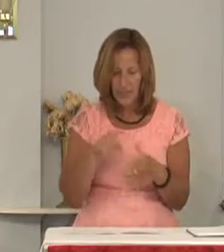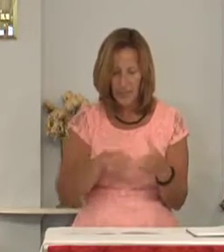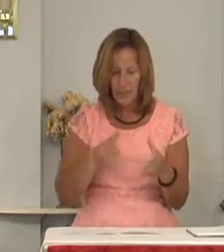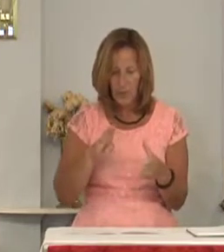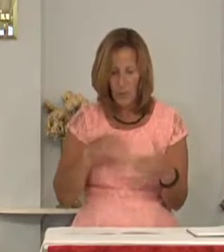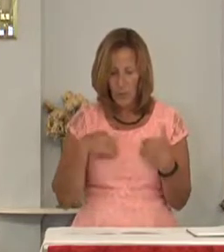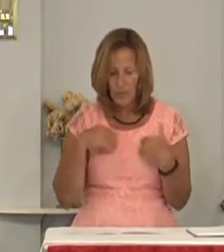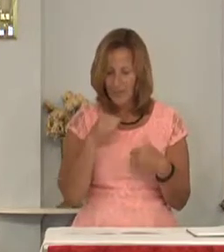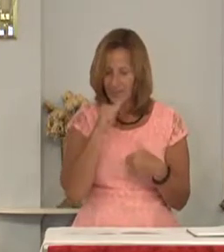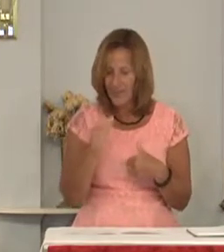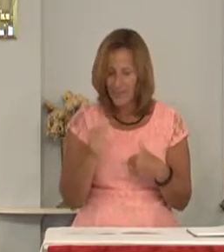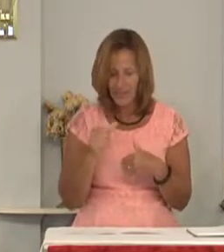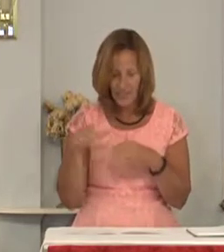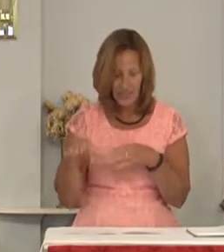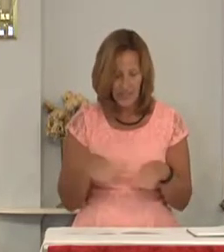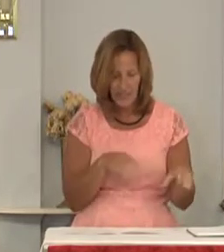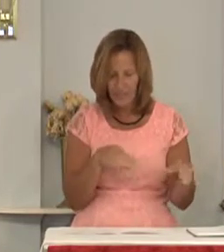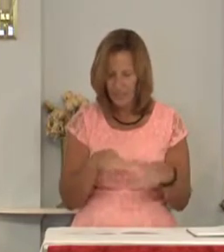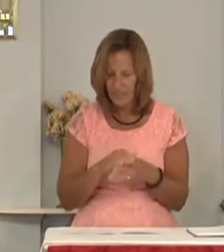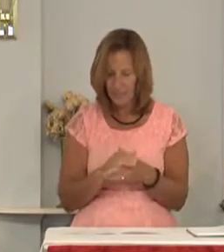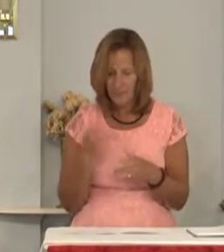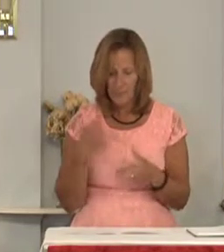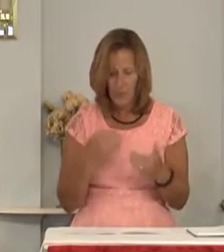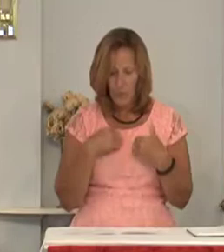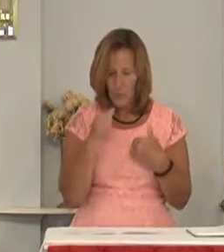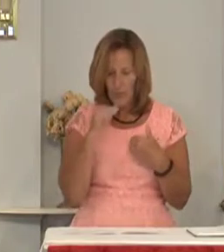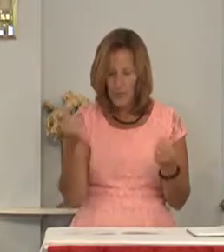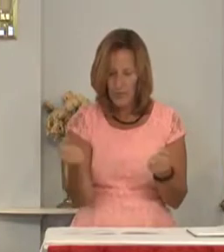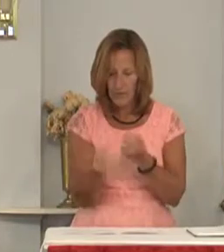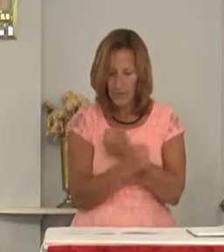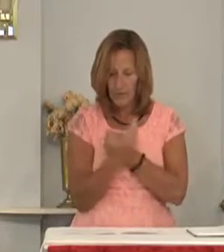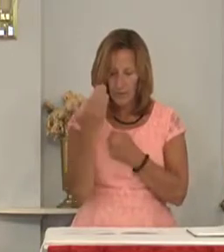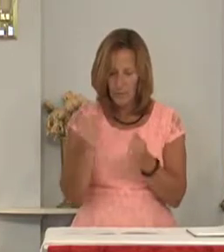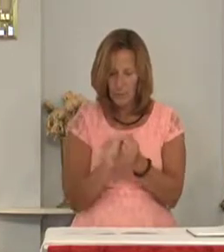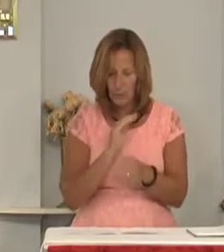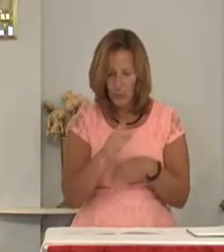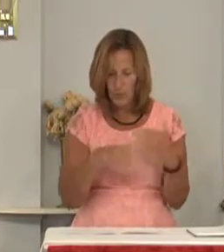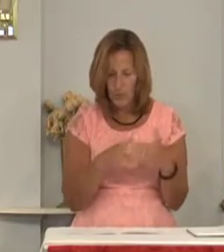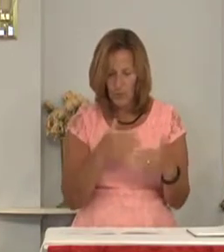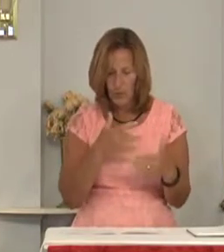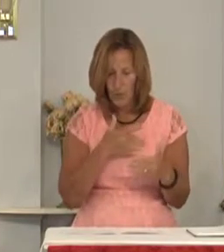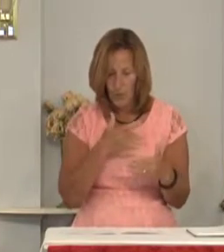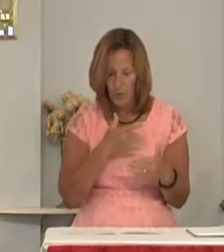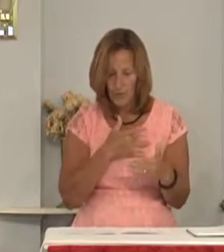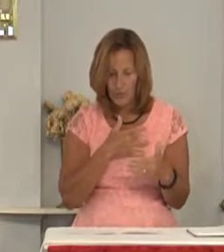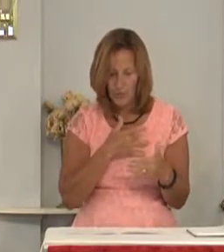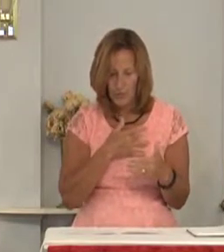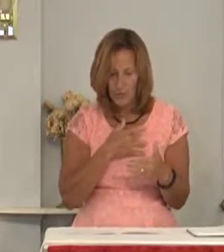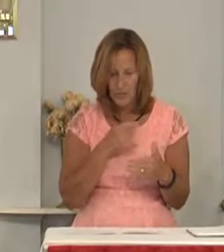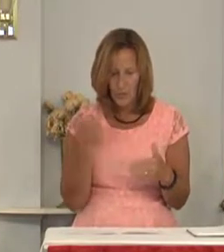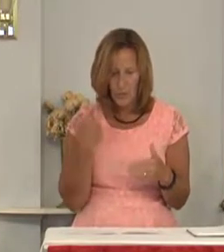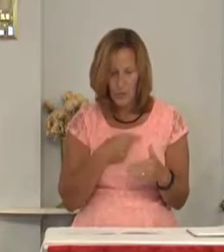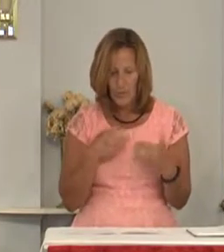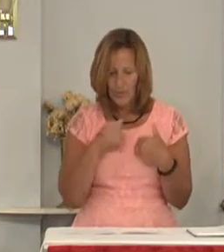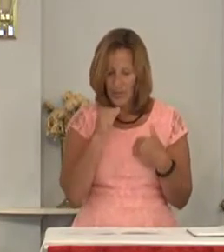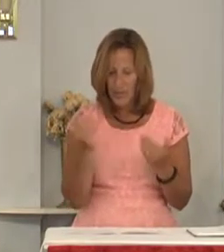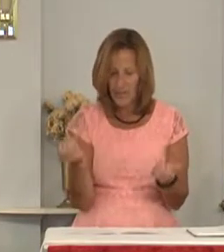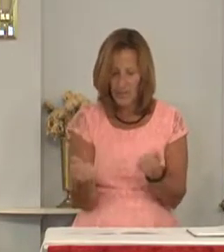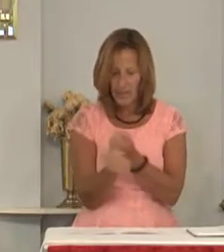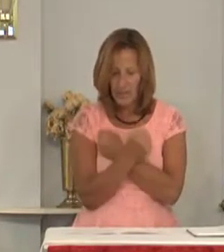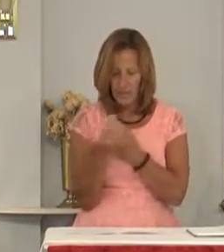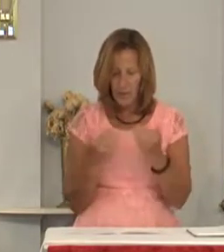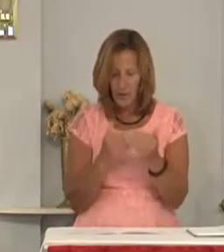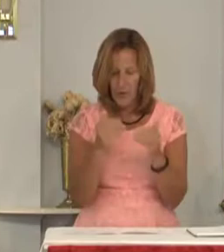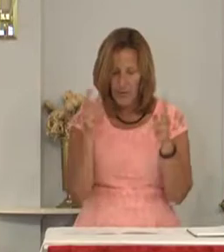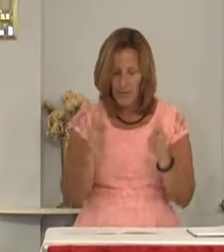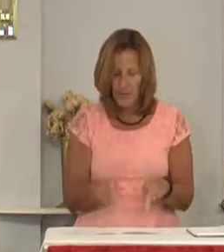and by what we have left undone. We have not loved you with our whole heart. We have not loved